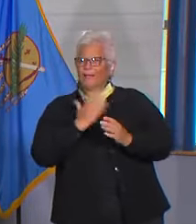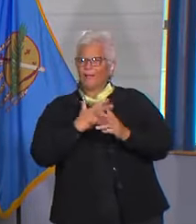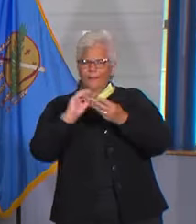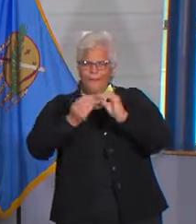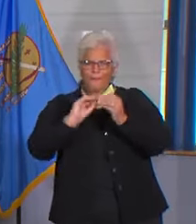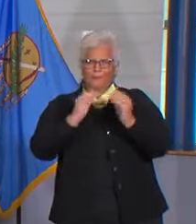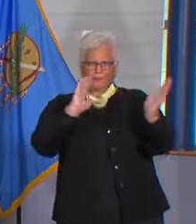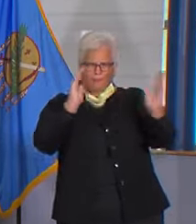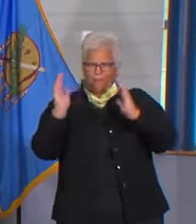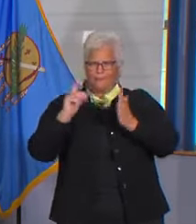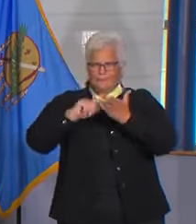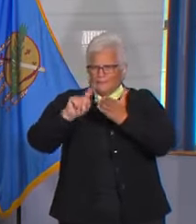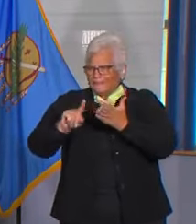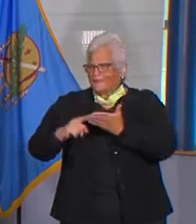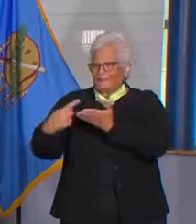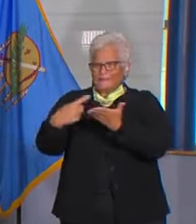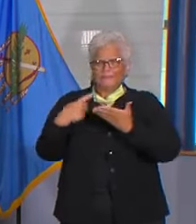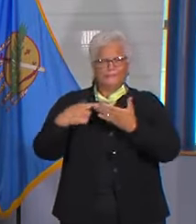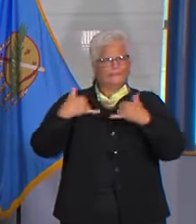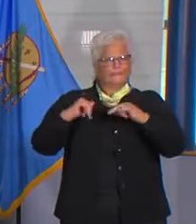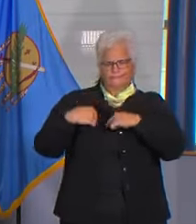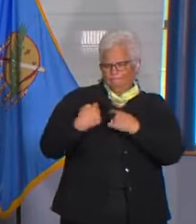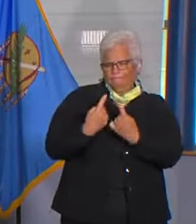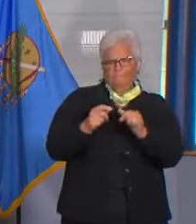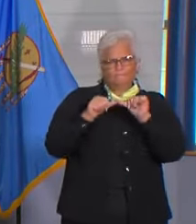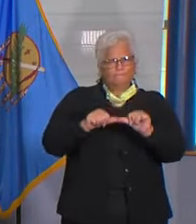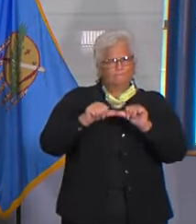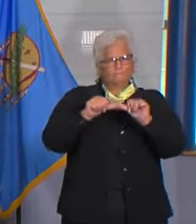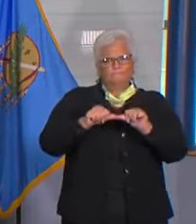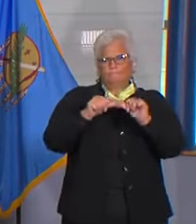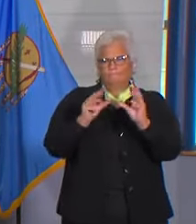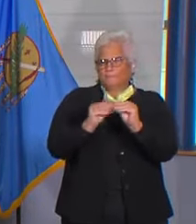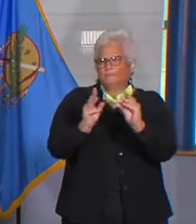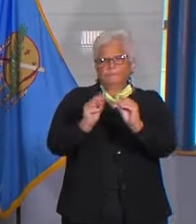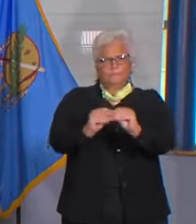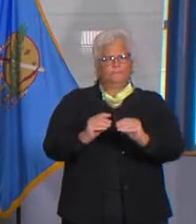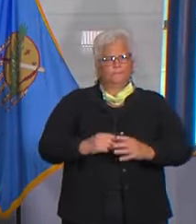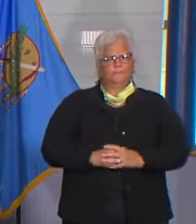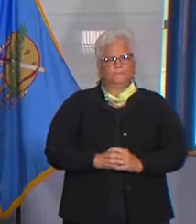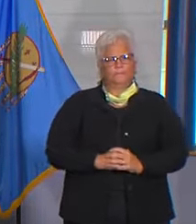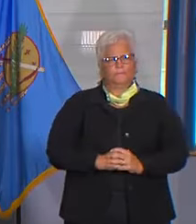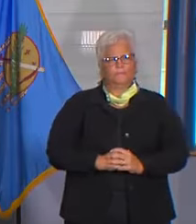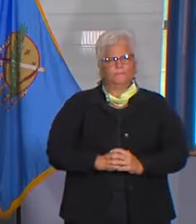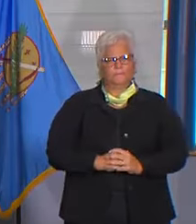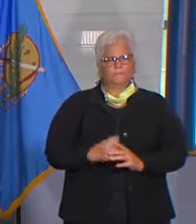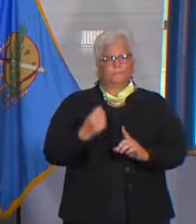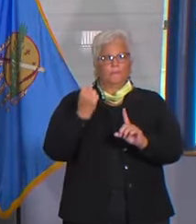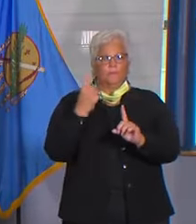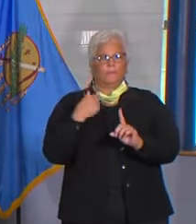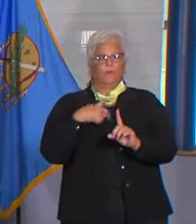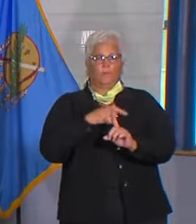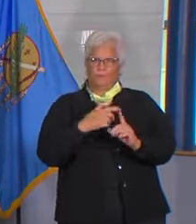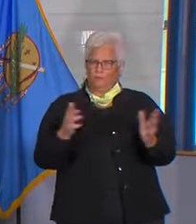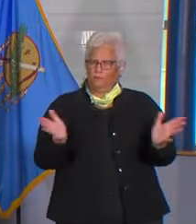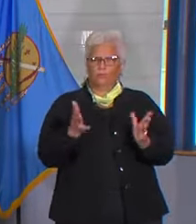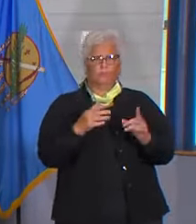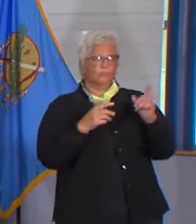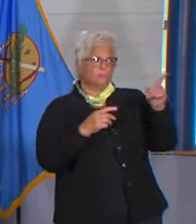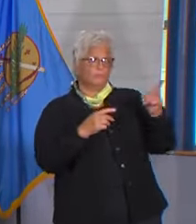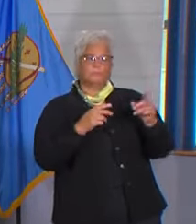now, but then also looking at outside recommendations such as these White House reports and anything that we